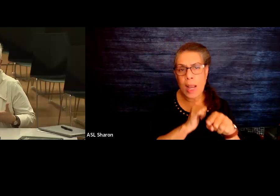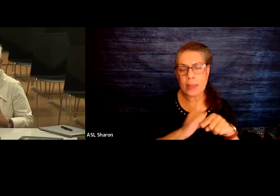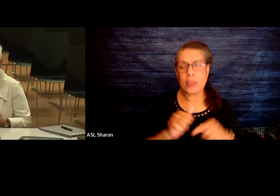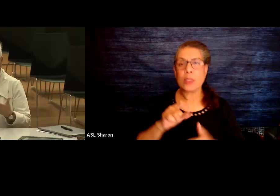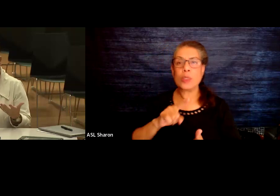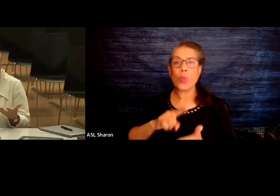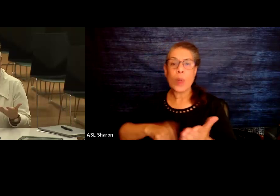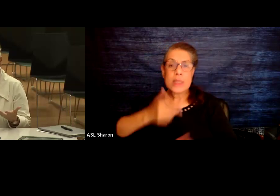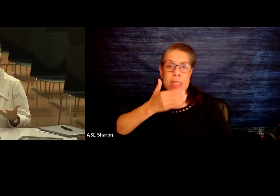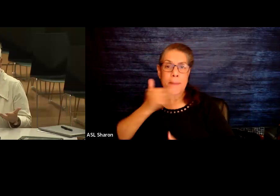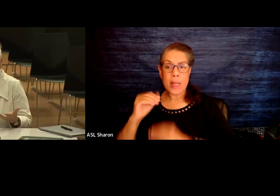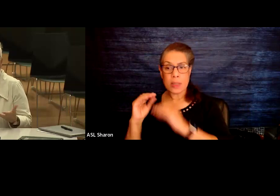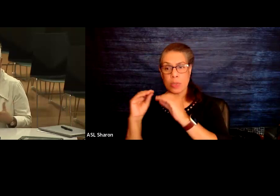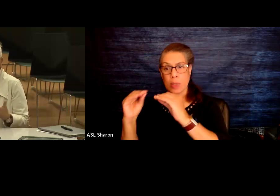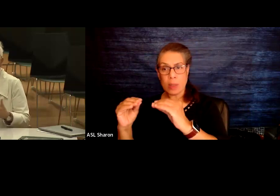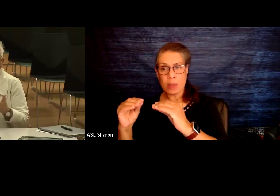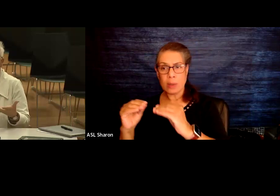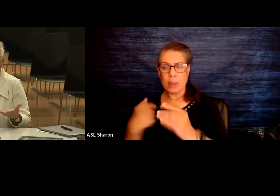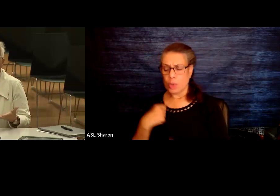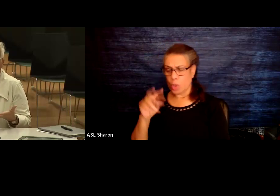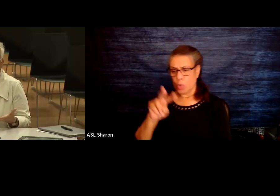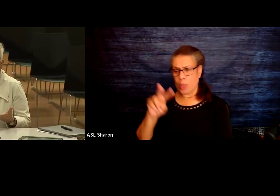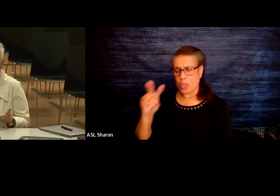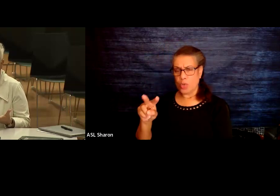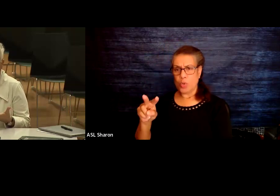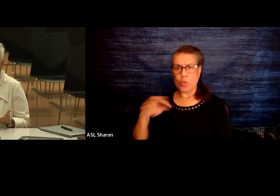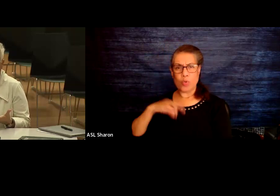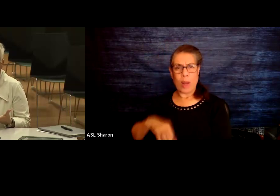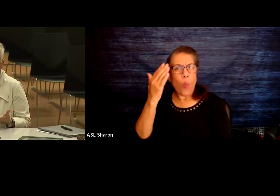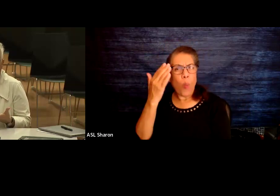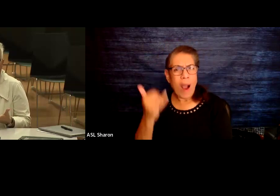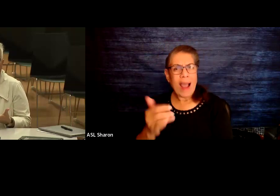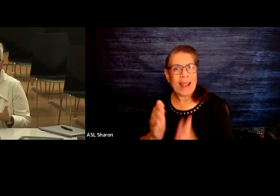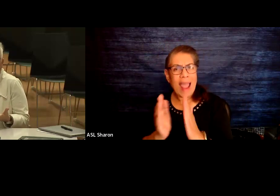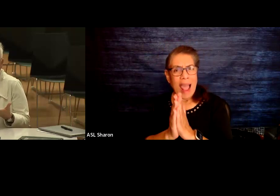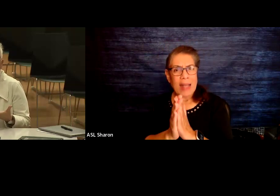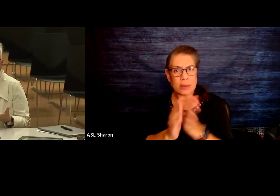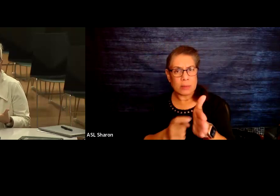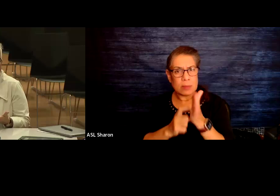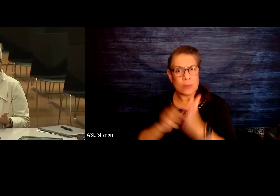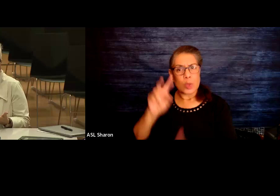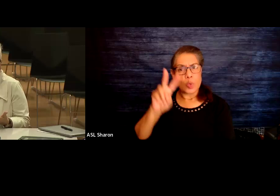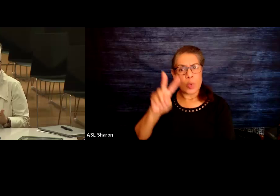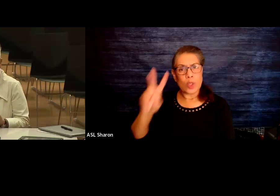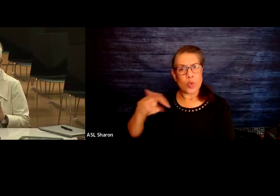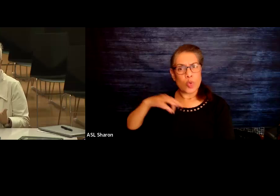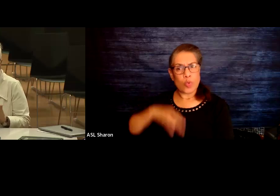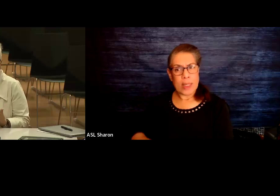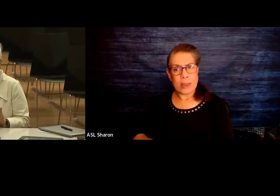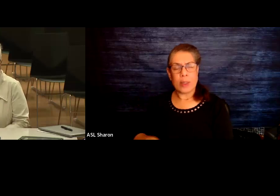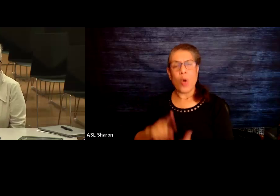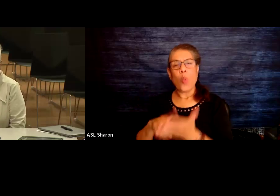and what are the 22 credits? Why are we asking 22 credits? What do those really mean?